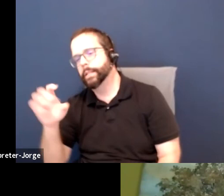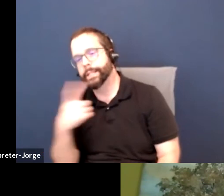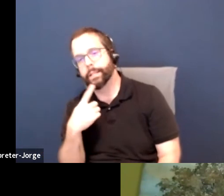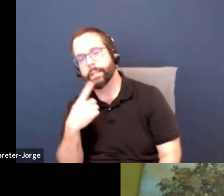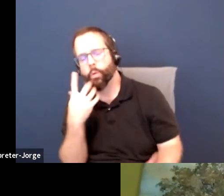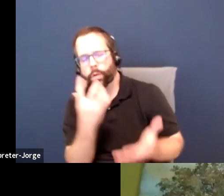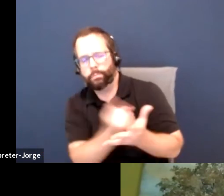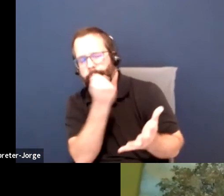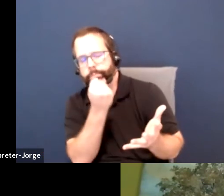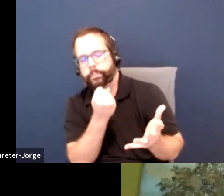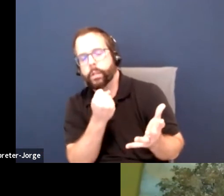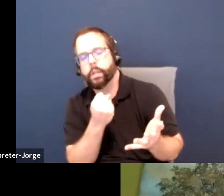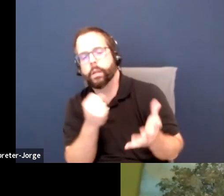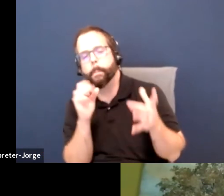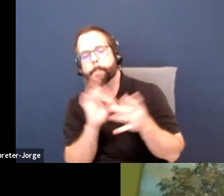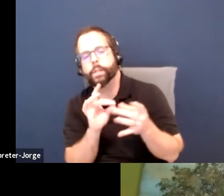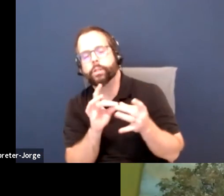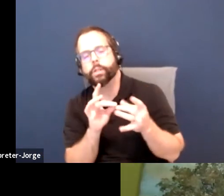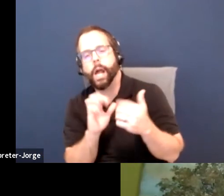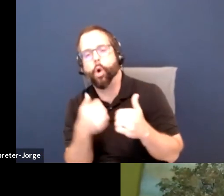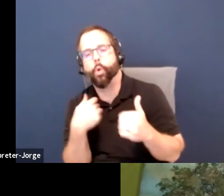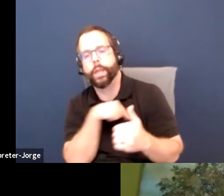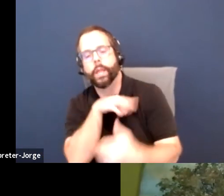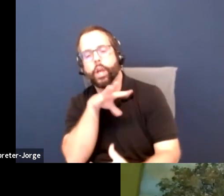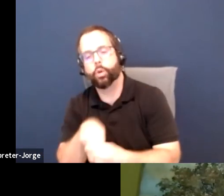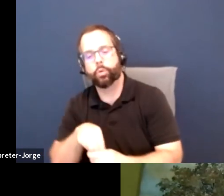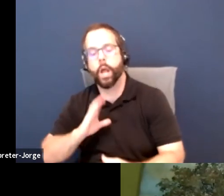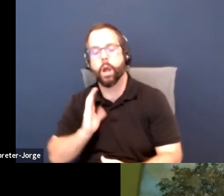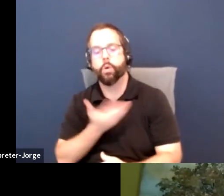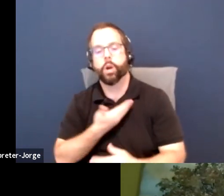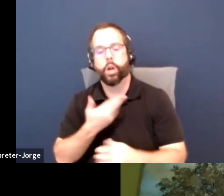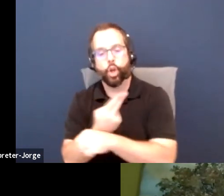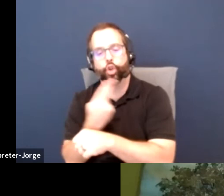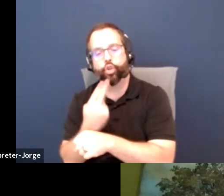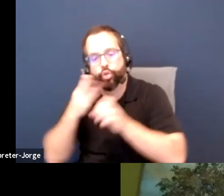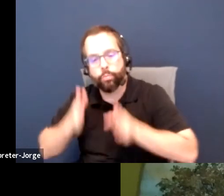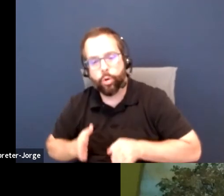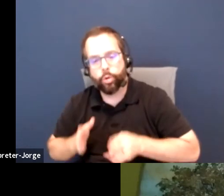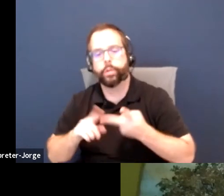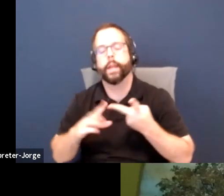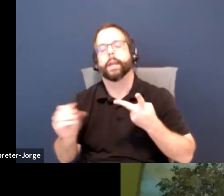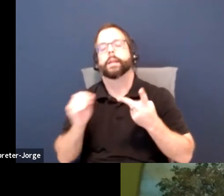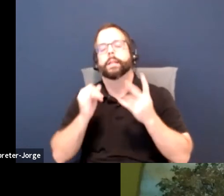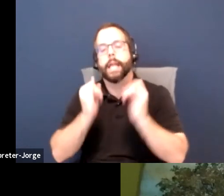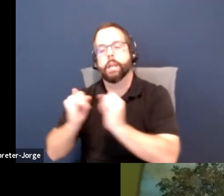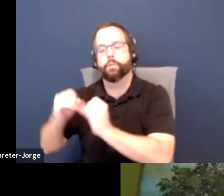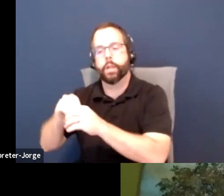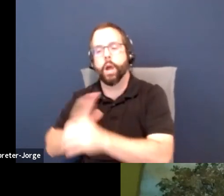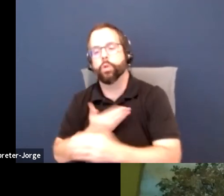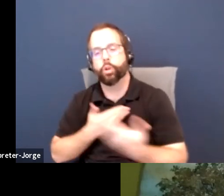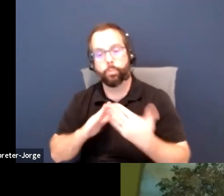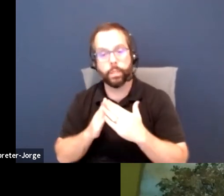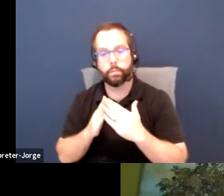just to mention how we've included our consumers and the individuals in our community in some of